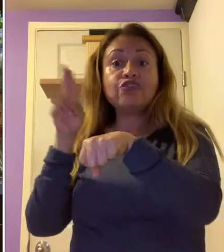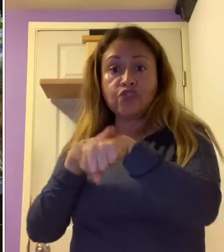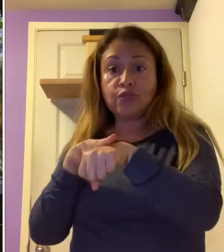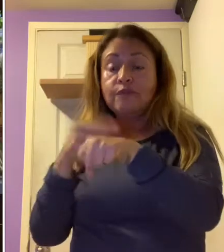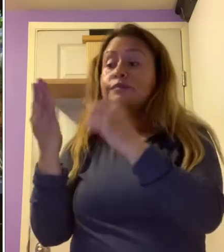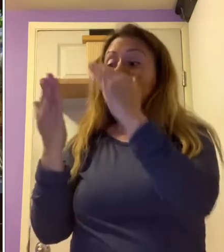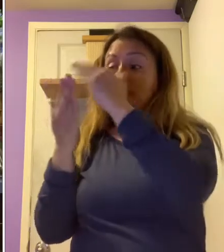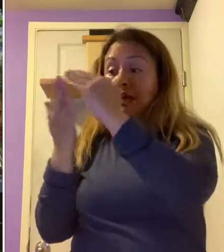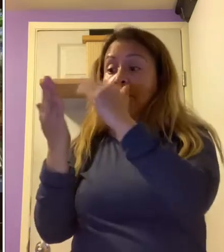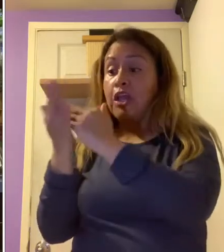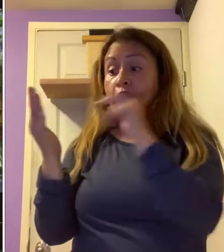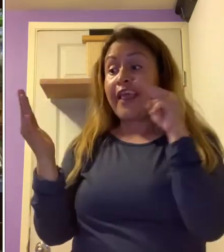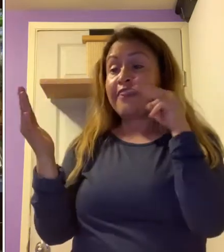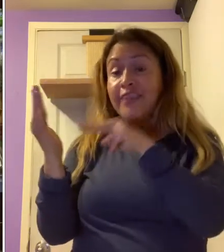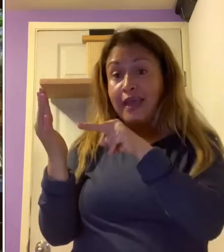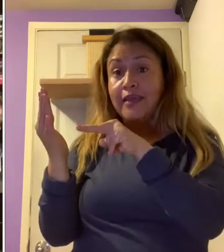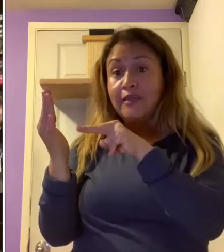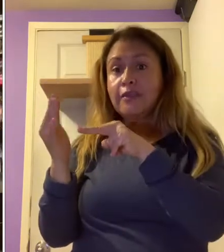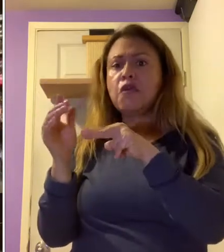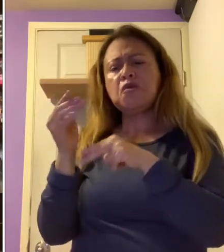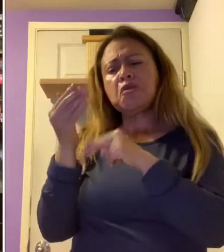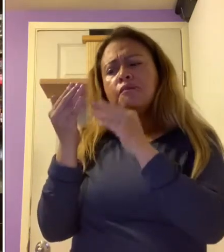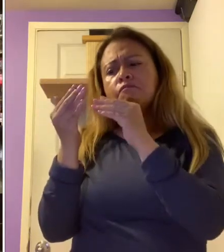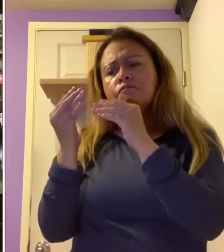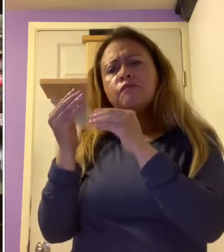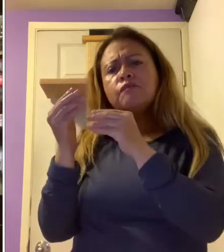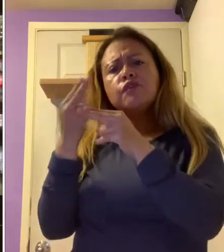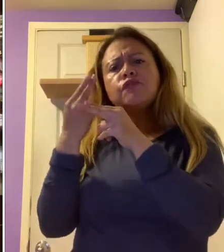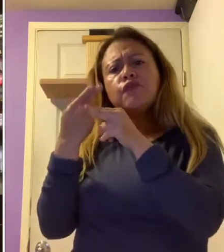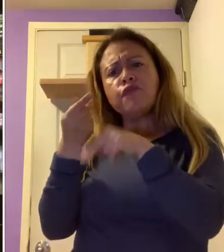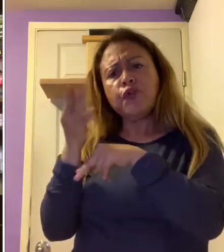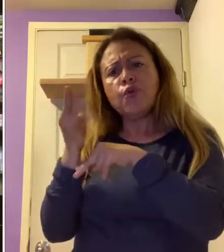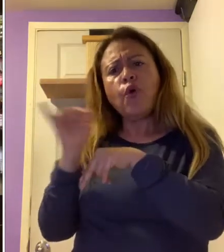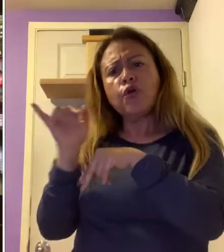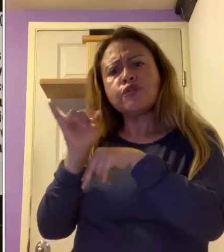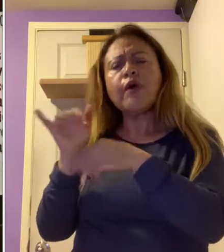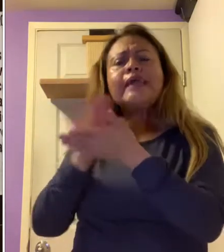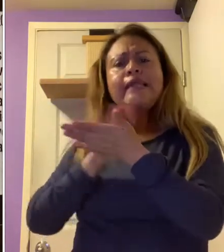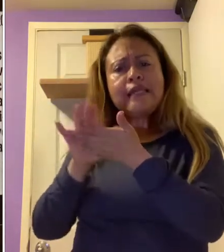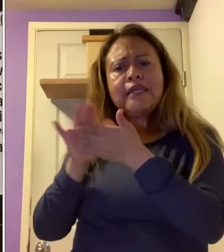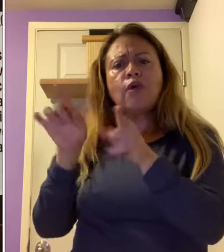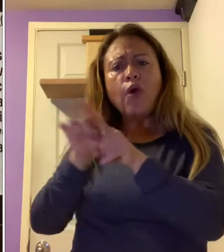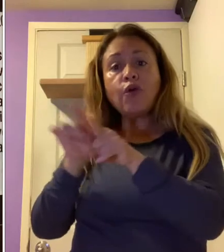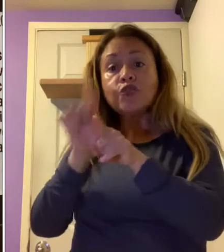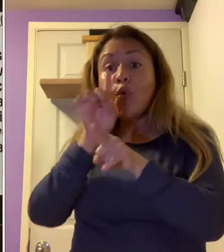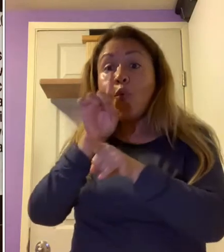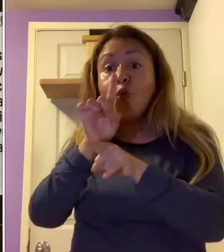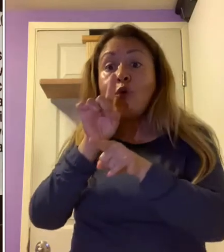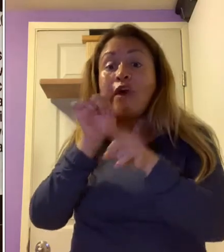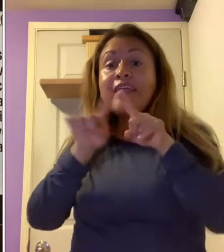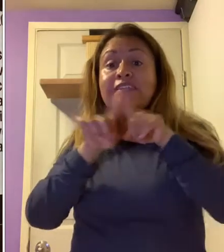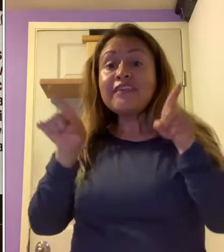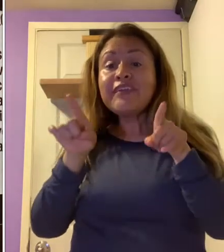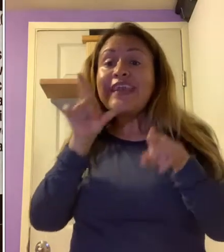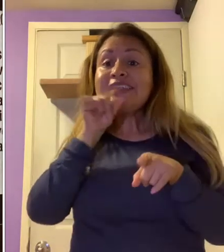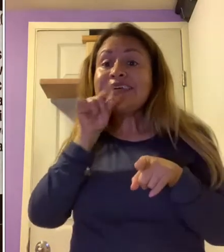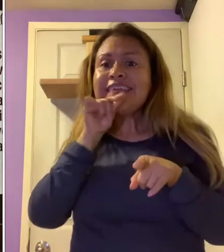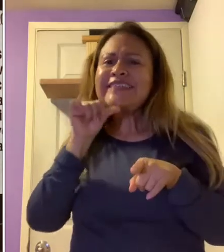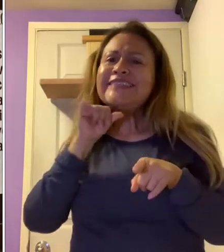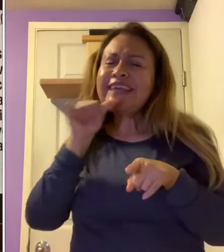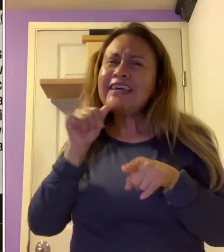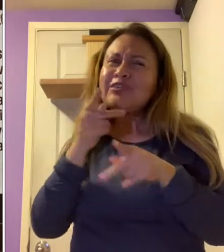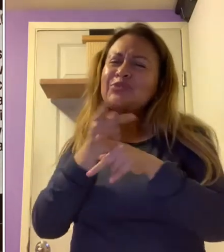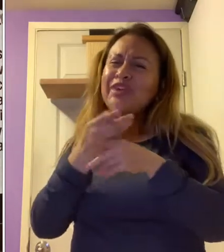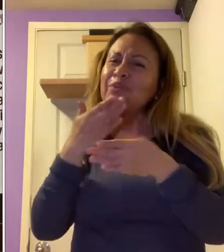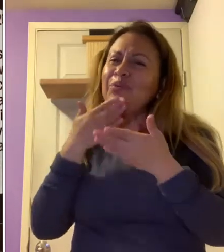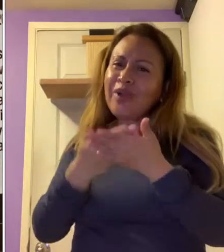Tyson Naturals? Because if I look at the ingredients on Tyson Naturals, it's a pretty small list, and it's actually pretty clean. The only difference is they're using